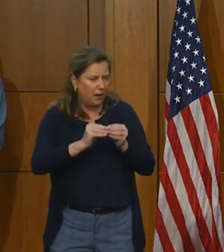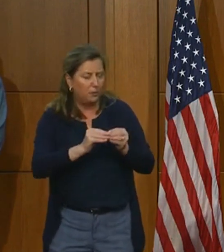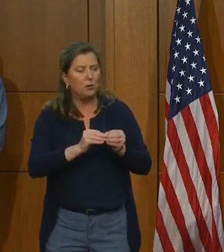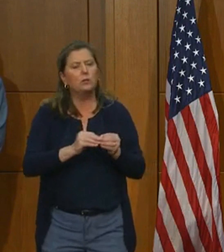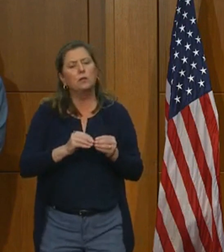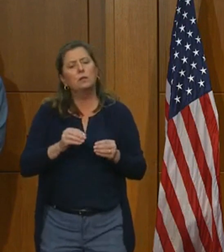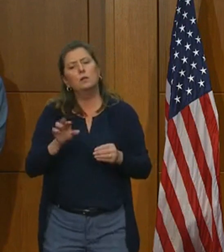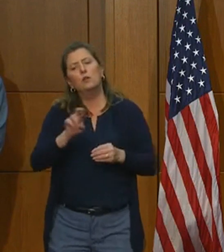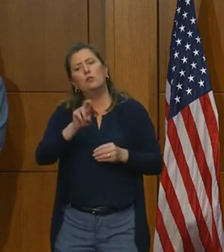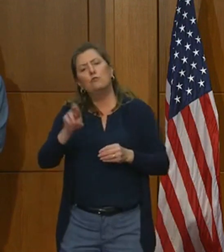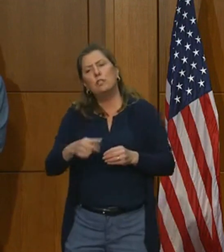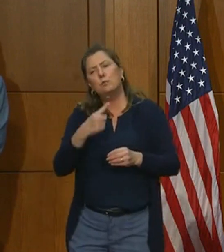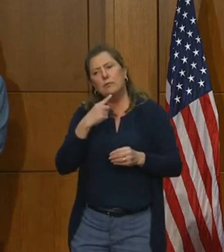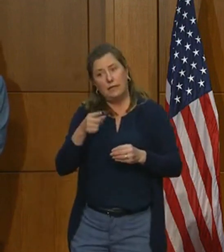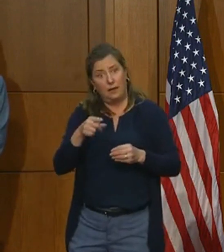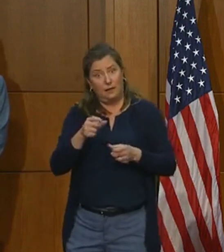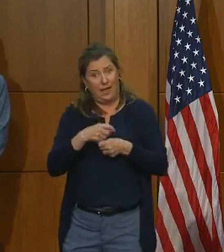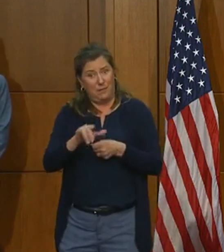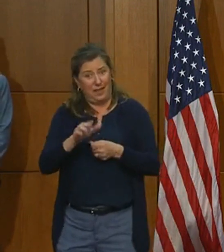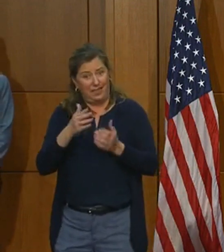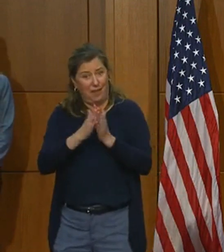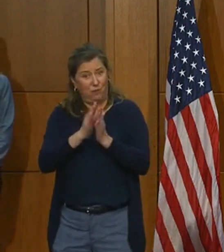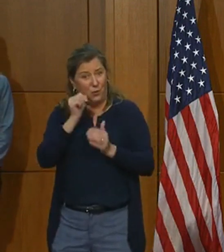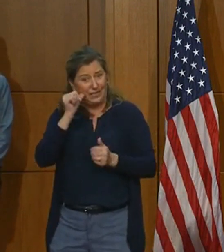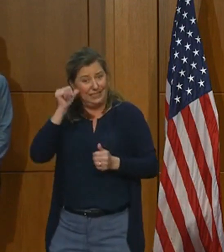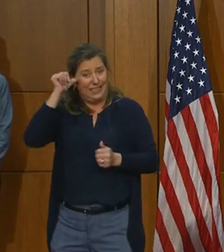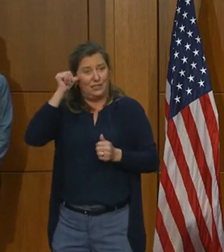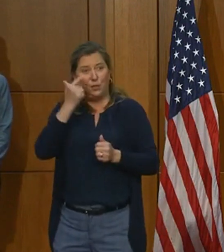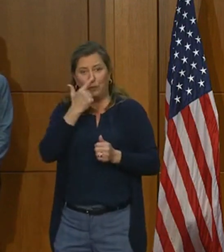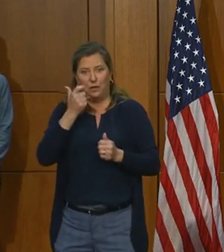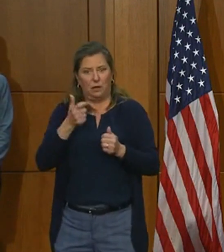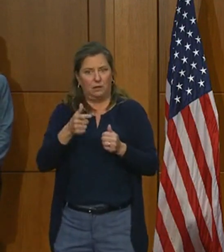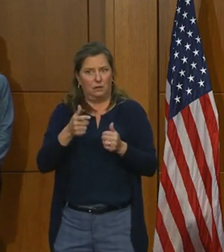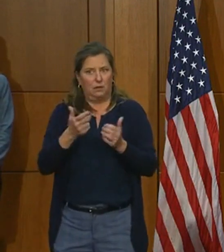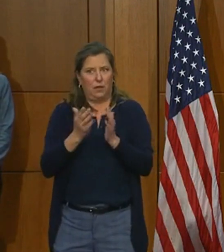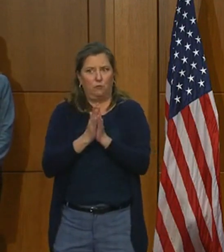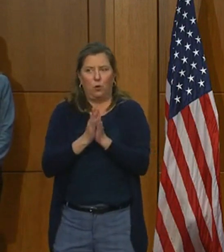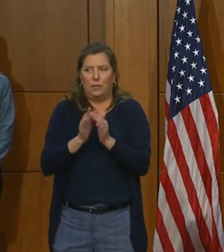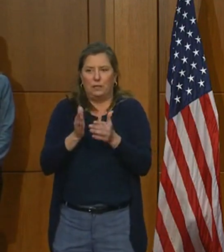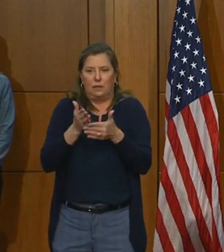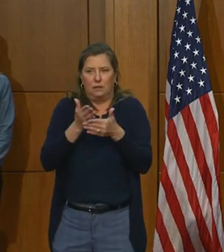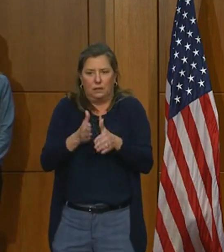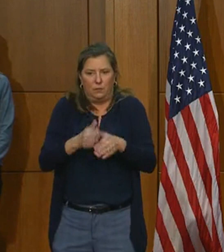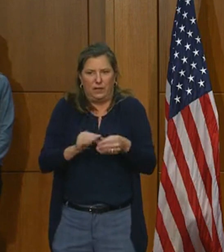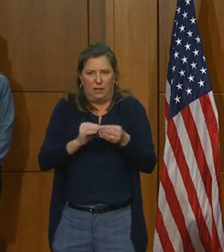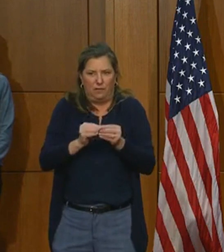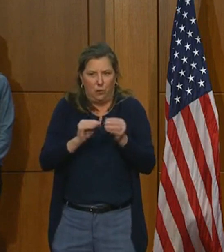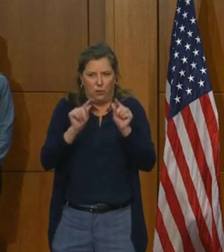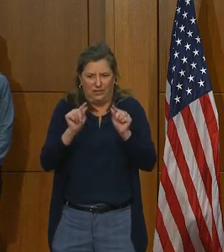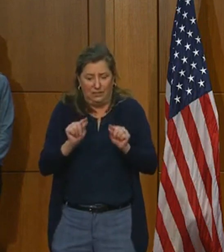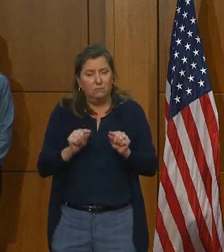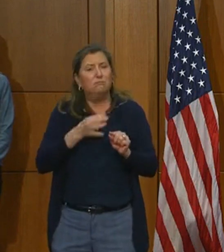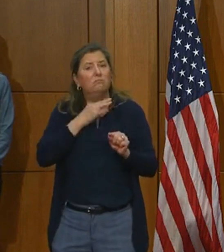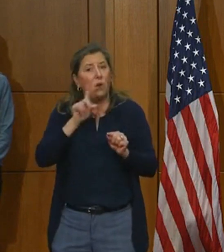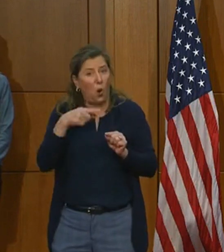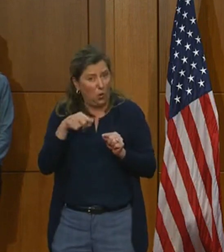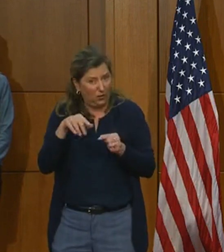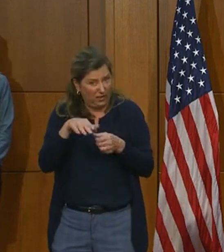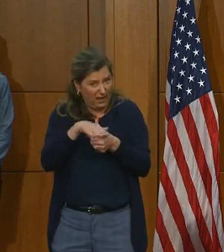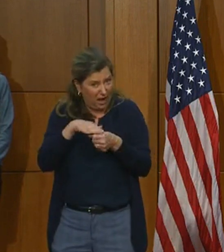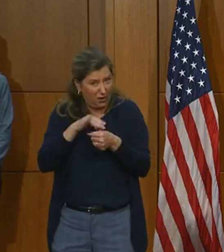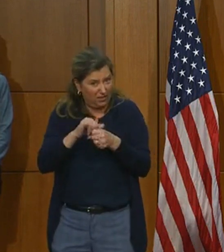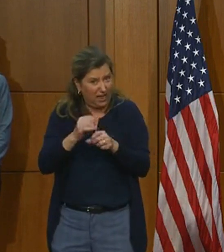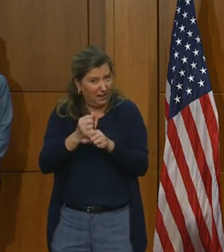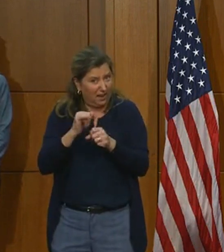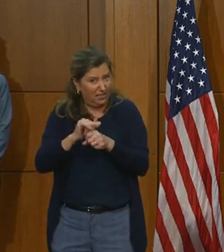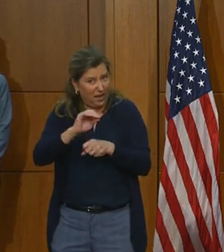Richmond said they had made their request yesterday because they requested that local breakdown. Were they the only locality that got